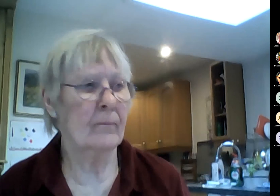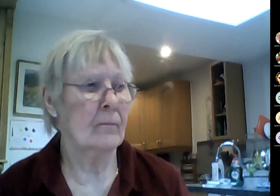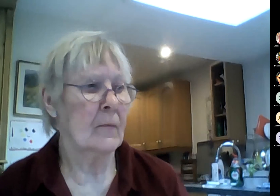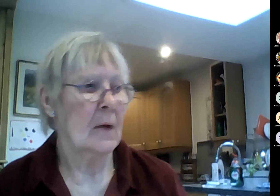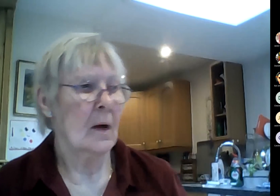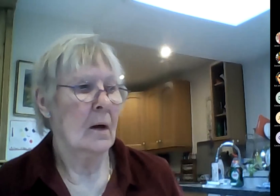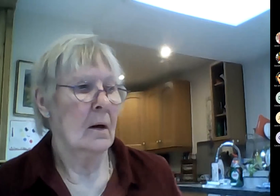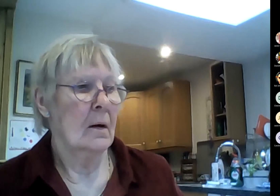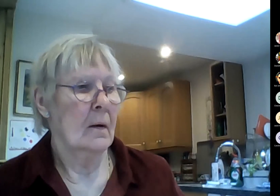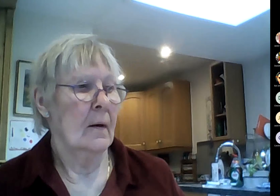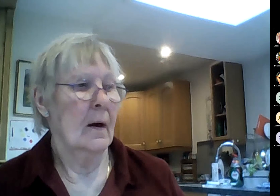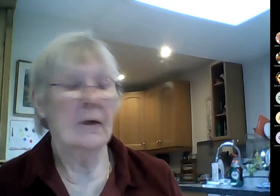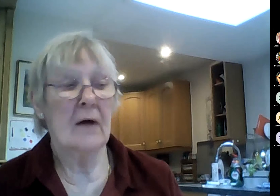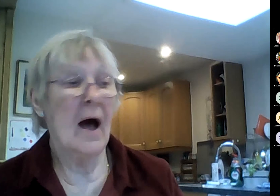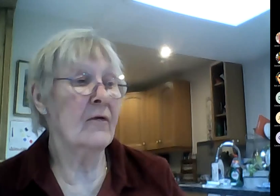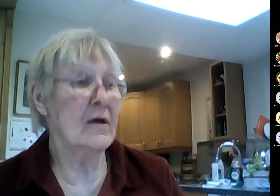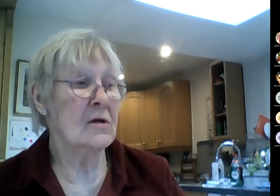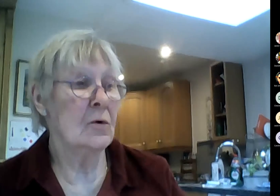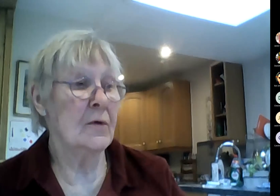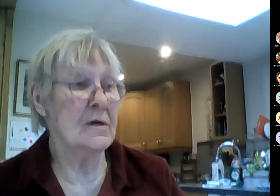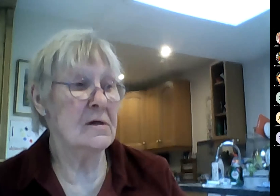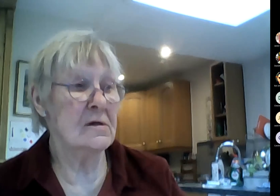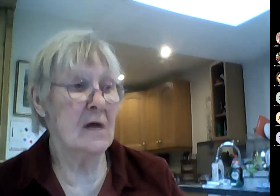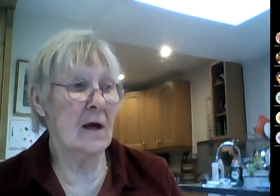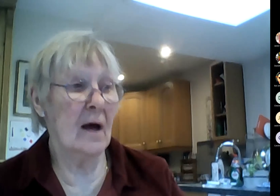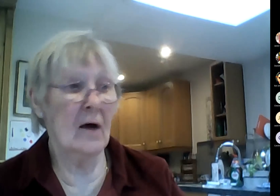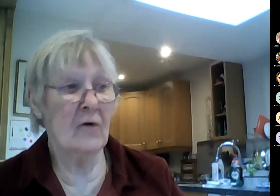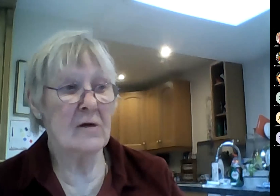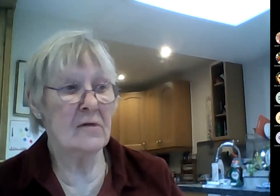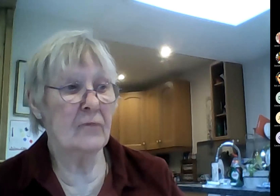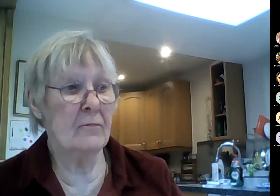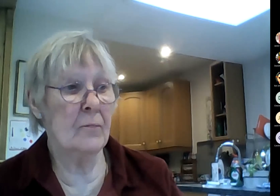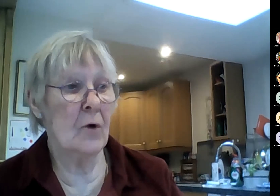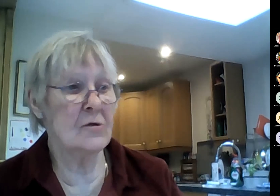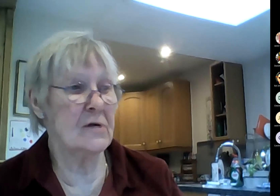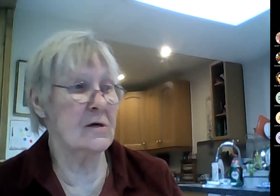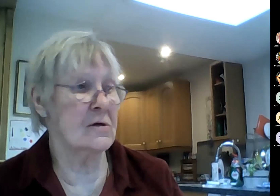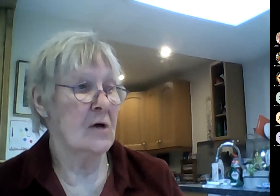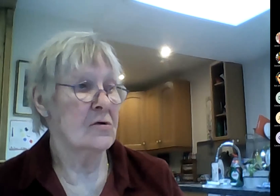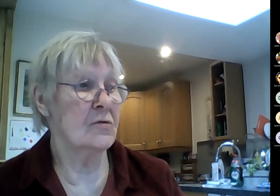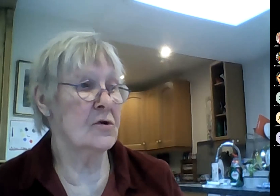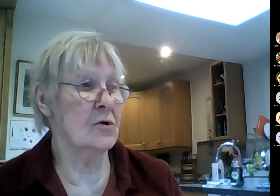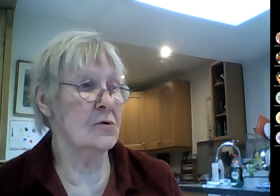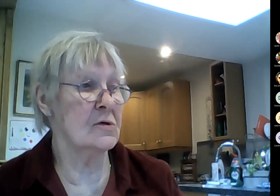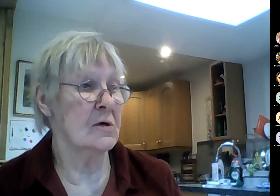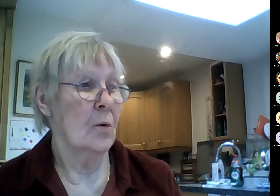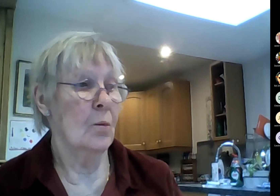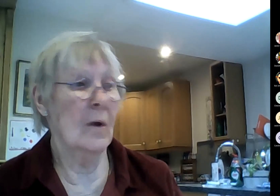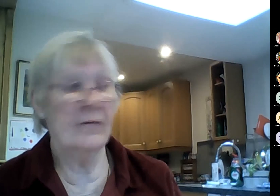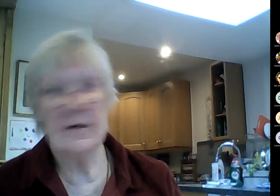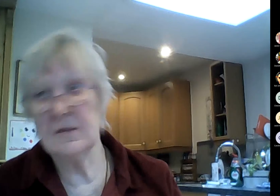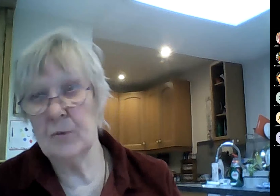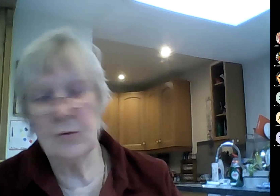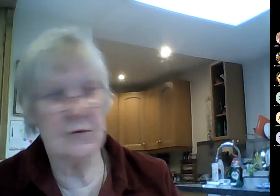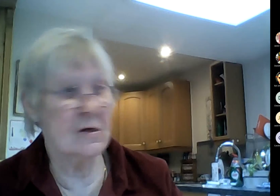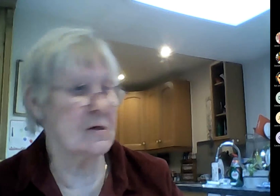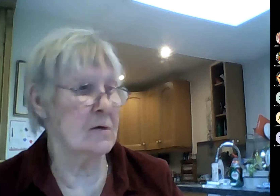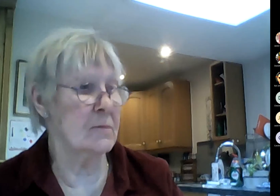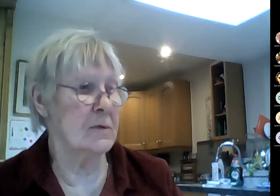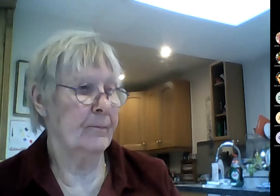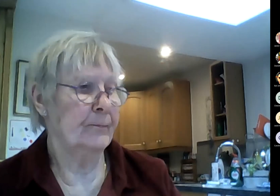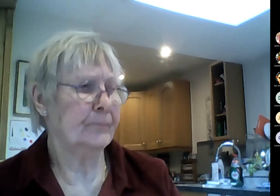another. And aggravating all this is the aggressive government policies to reduce welfare